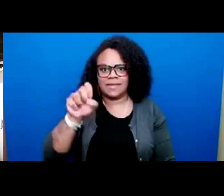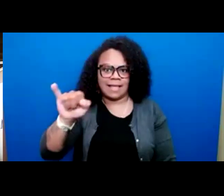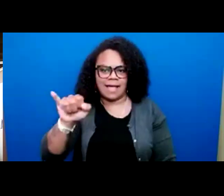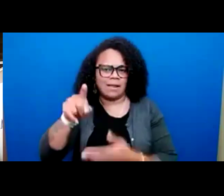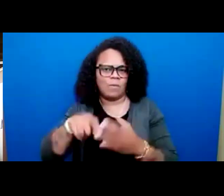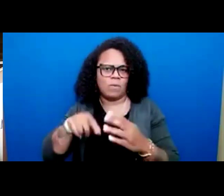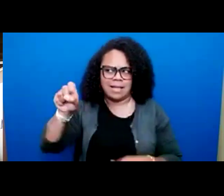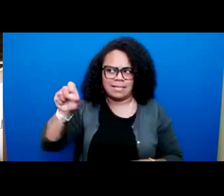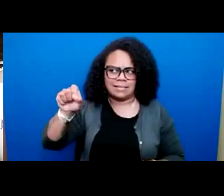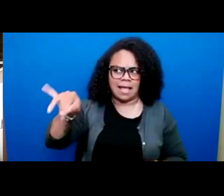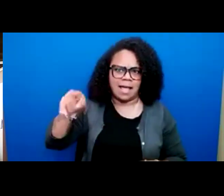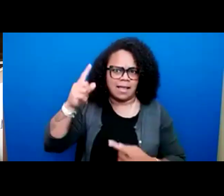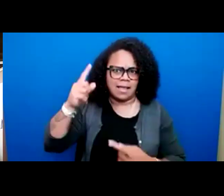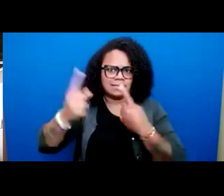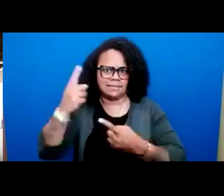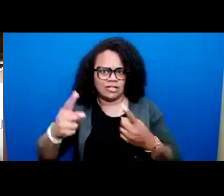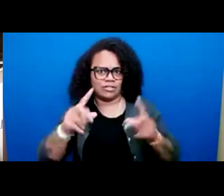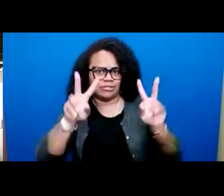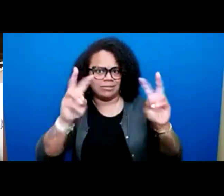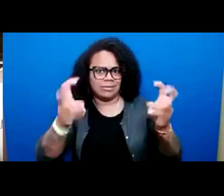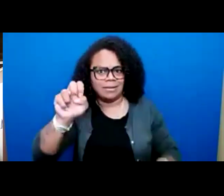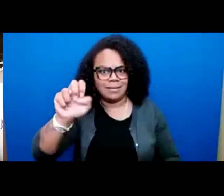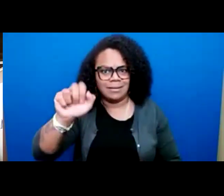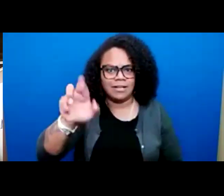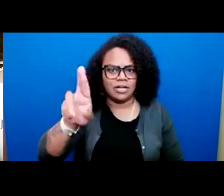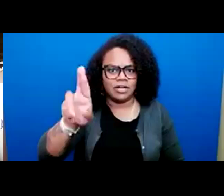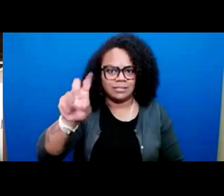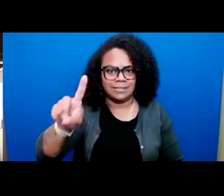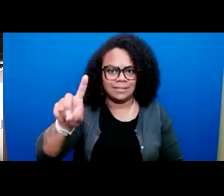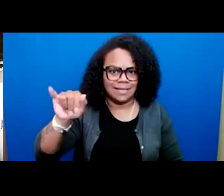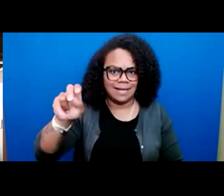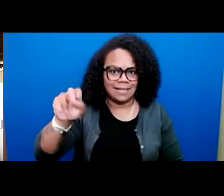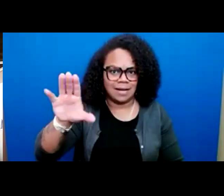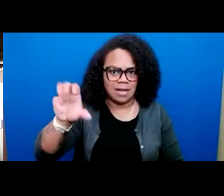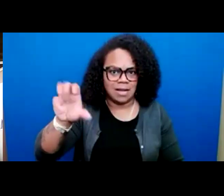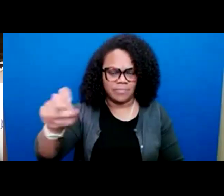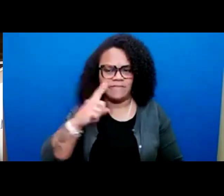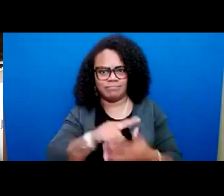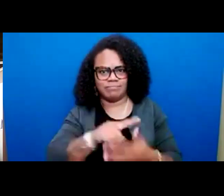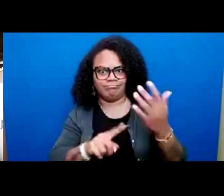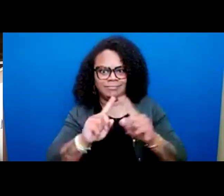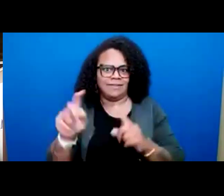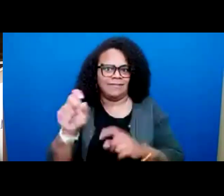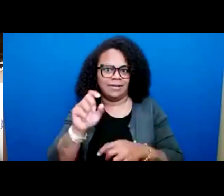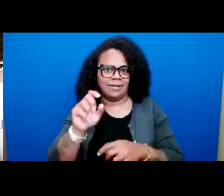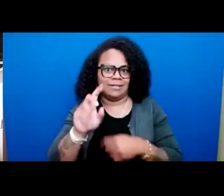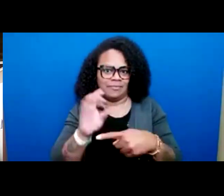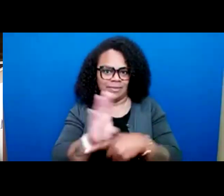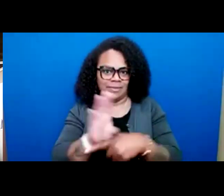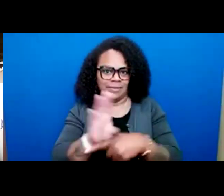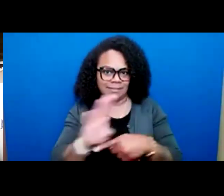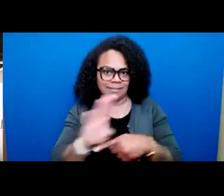earned income to be with the different business structures. And spoiler alert, this is